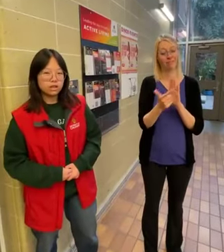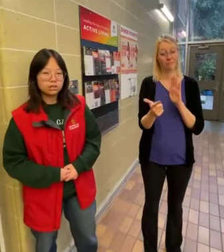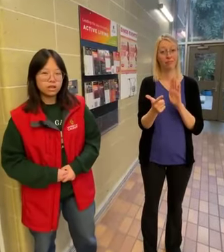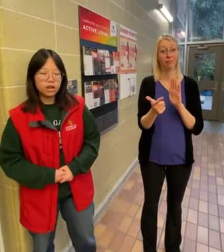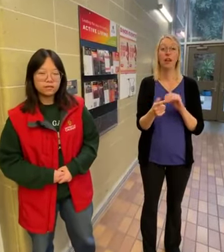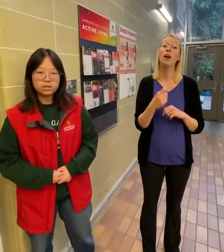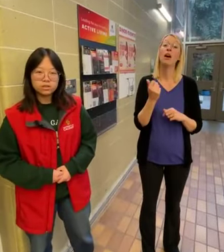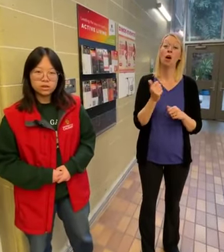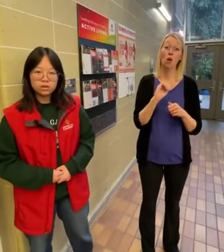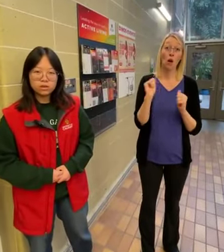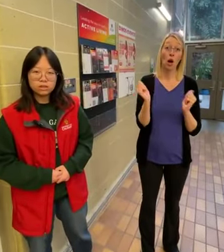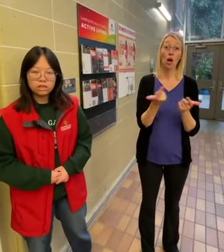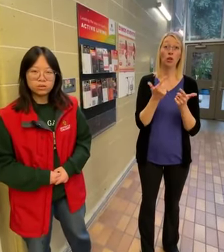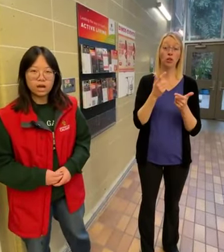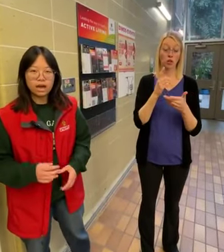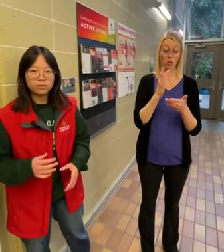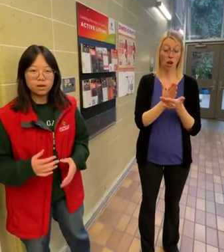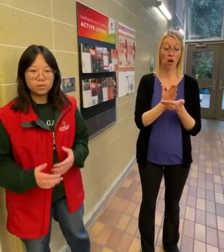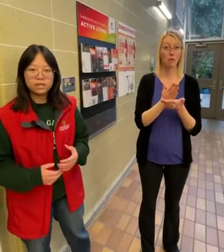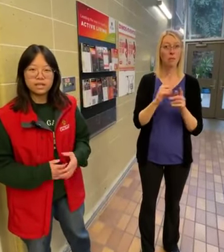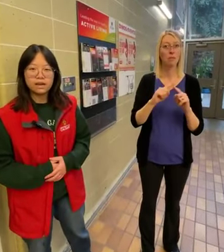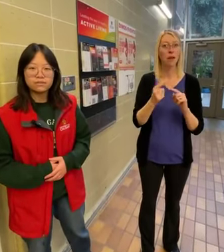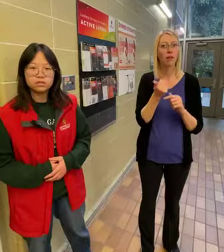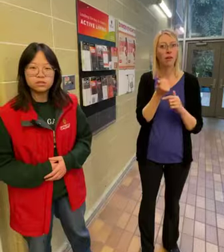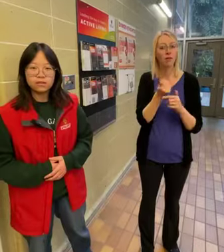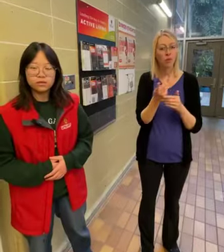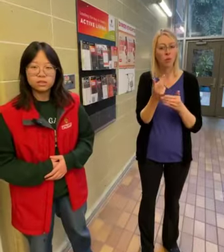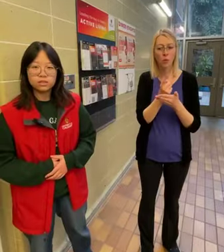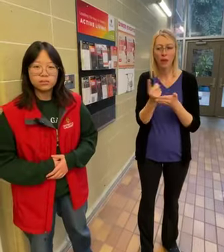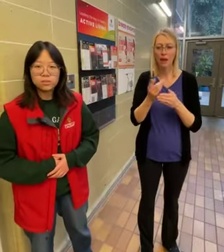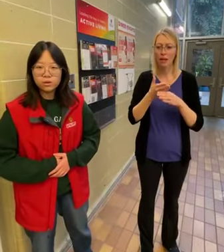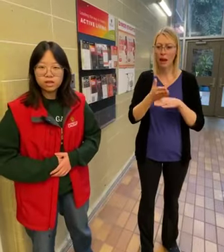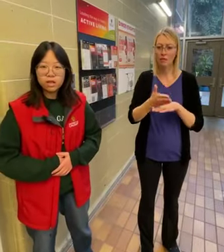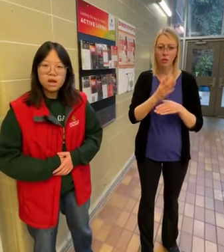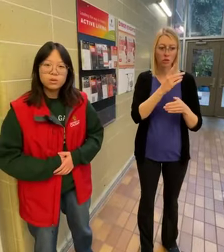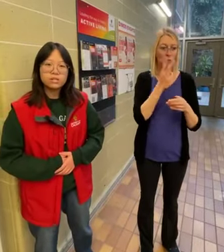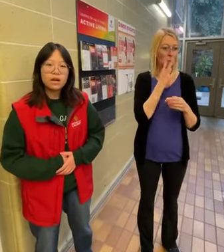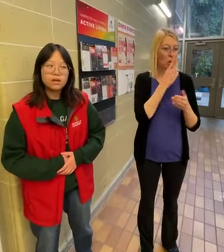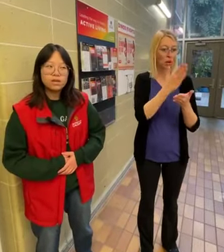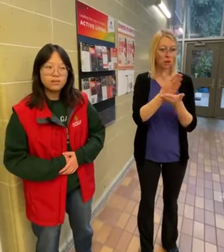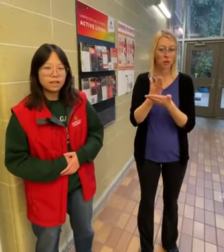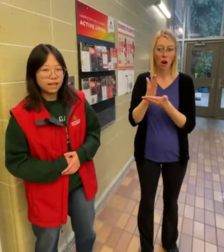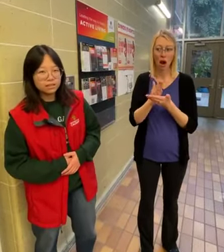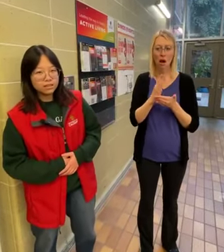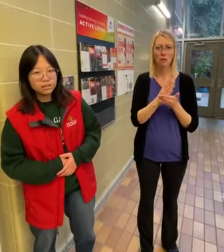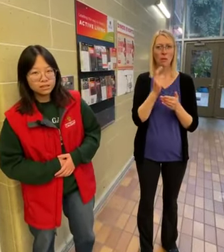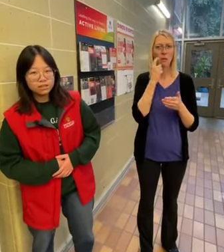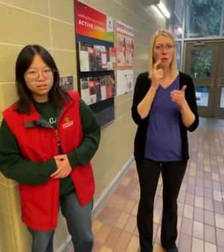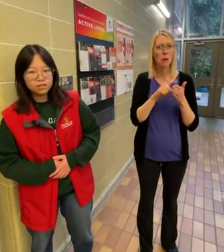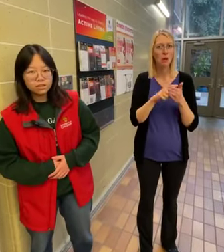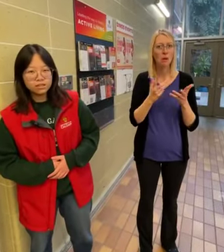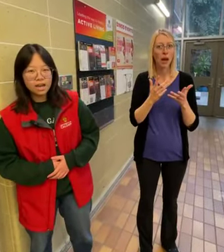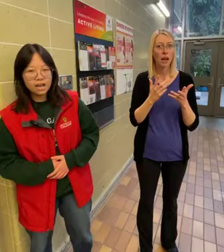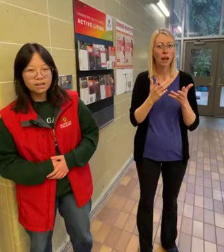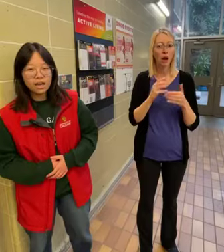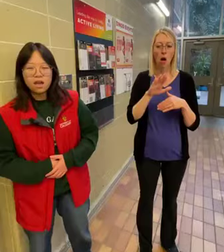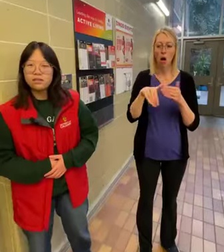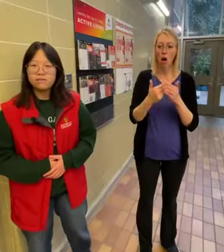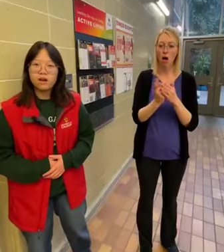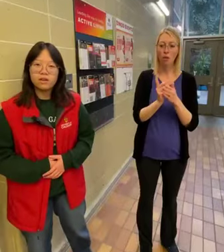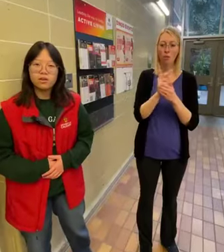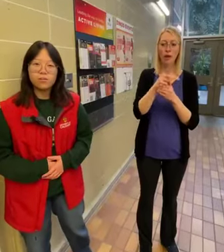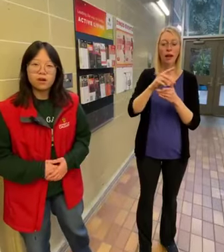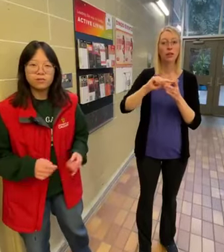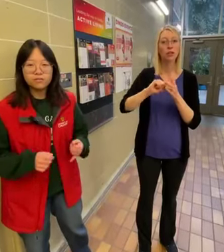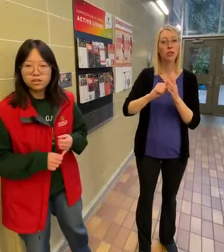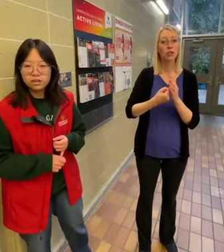very strange that everyone started noticing a couple weeks after everyone had stopped smoking was that all the plants had suddenly started dying, and